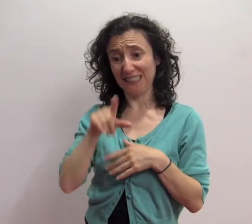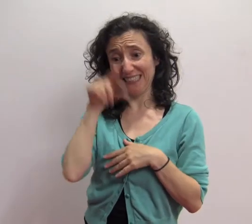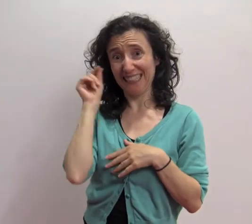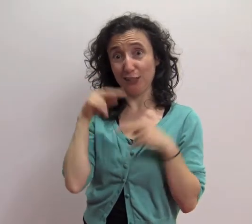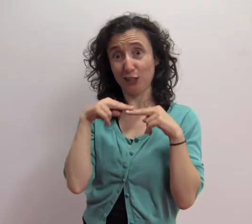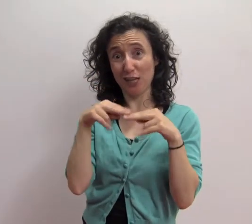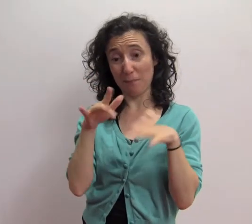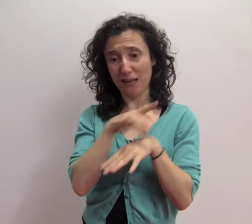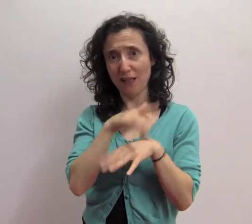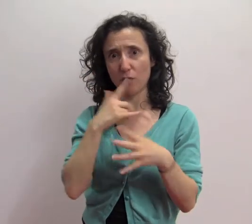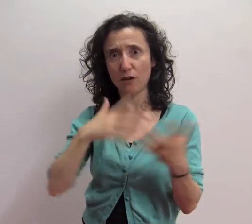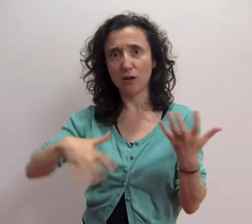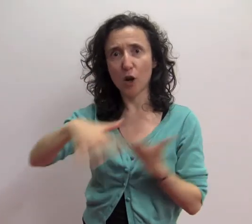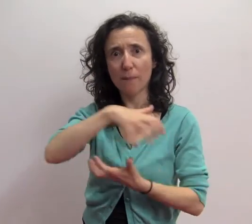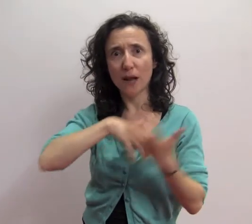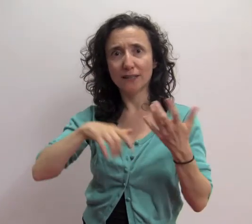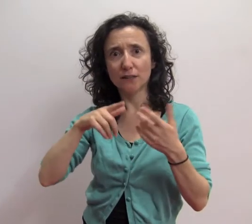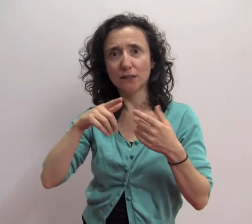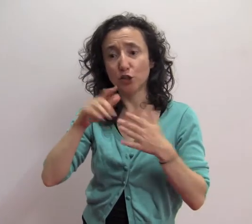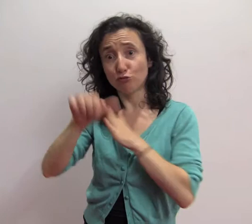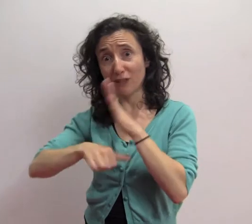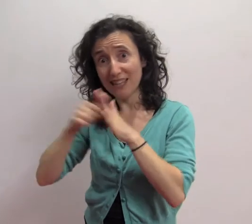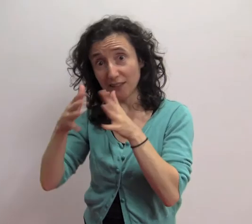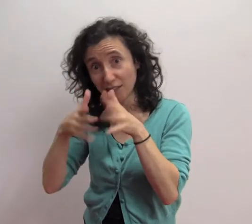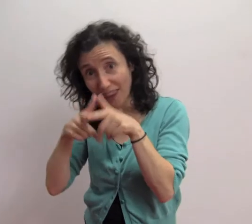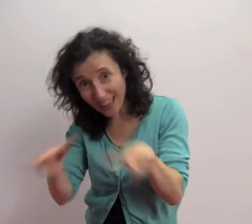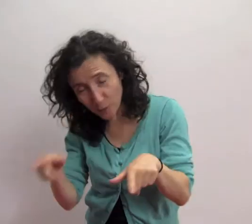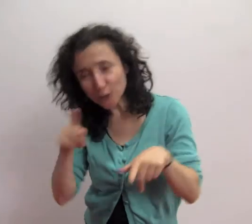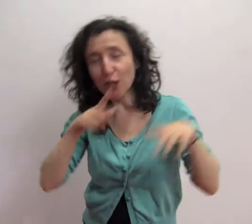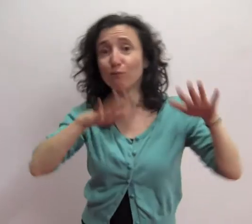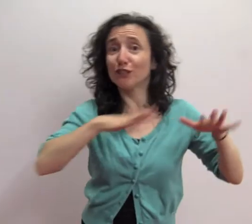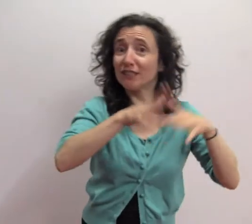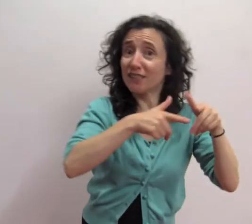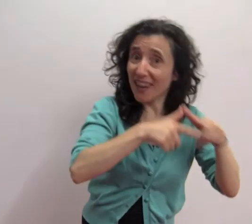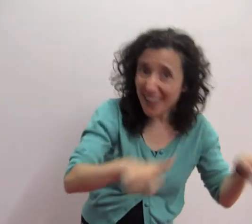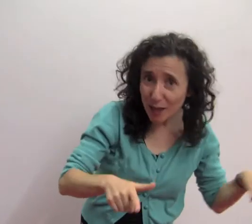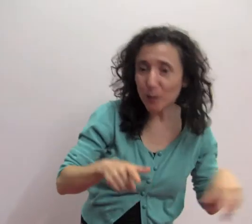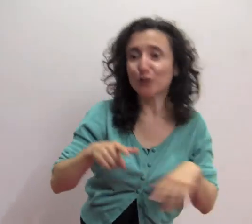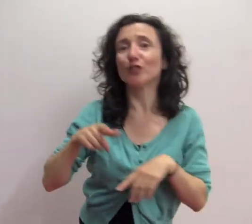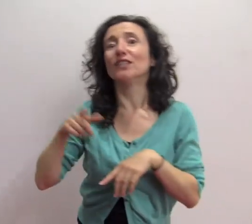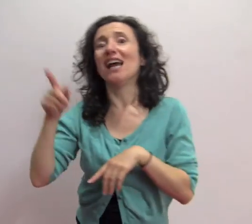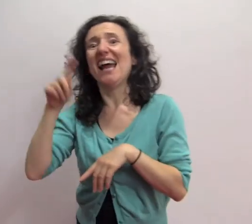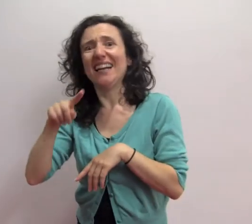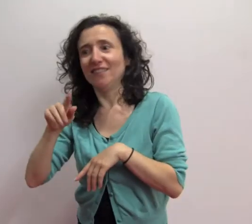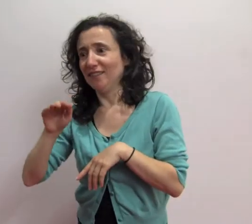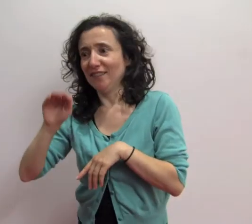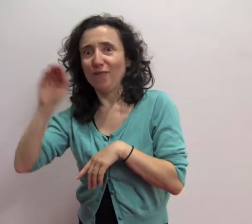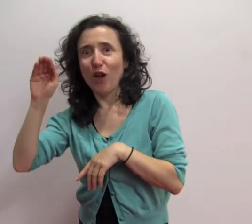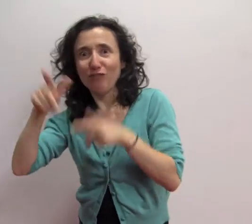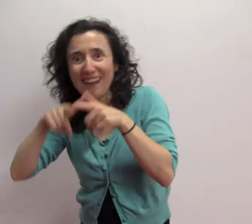it's really amazing to learn Sri Lankan Sign Language for the play, because the play will actually combine British Sign Language and Sri